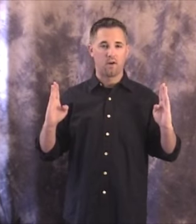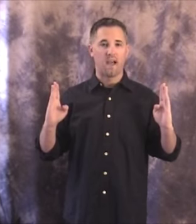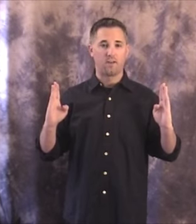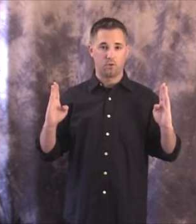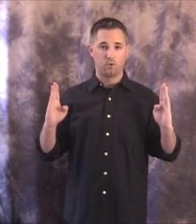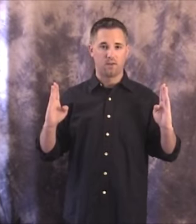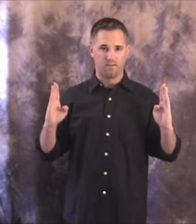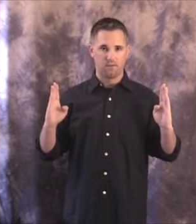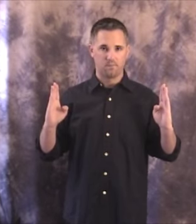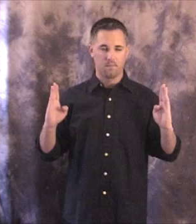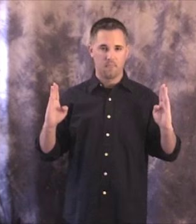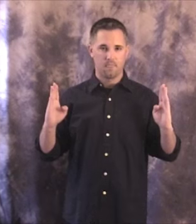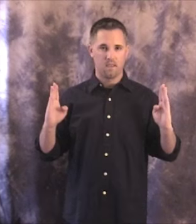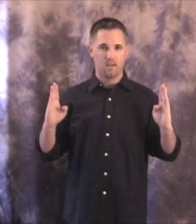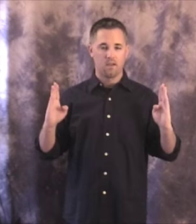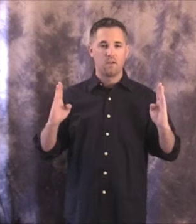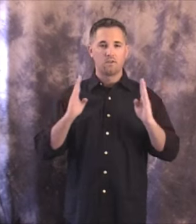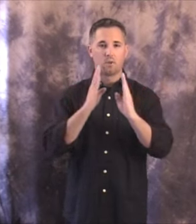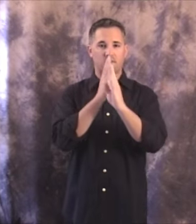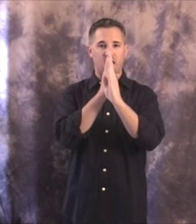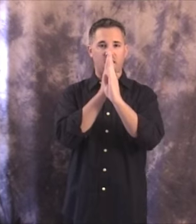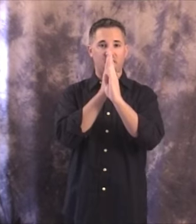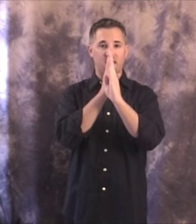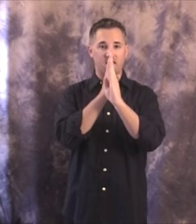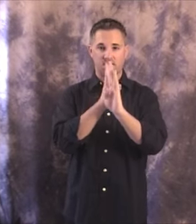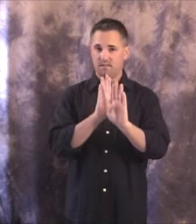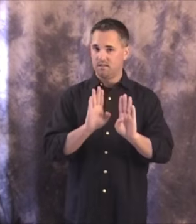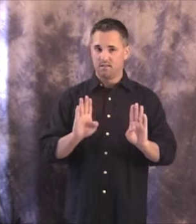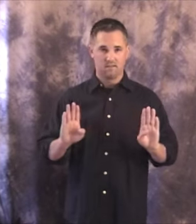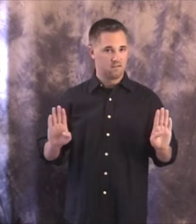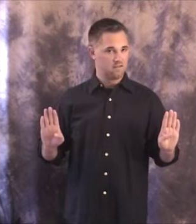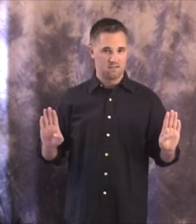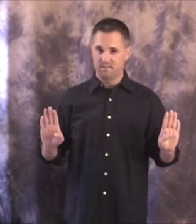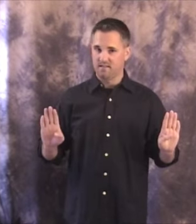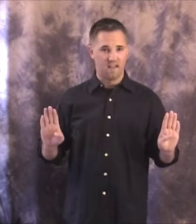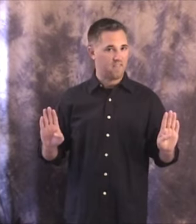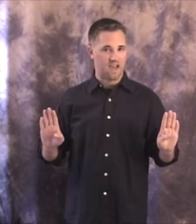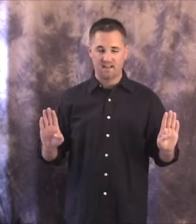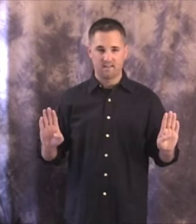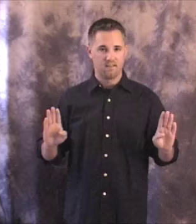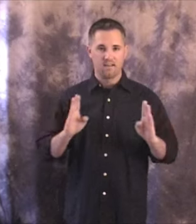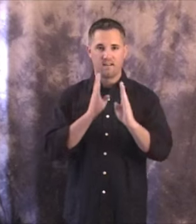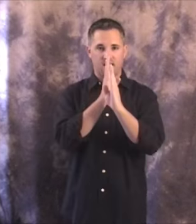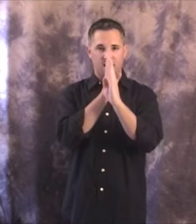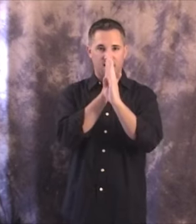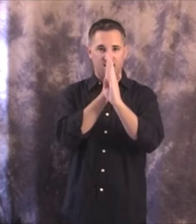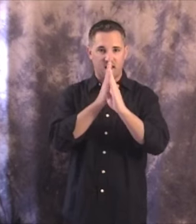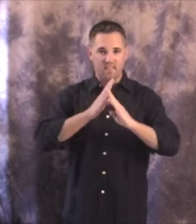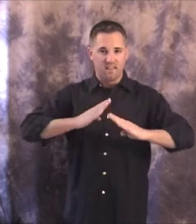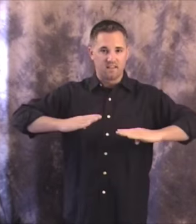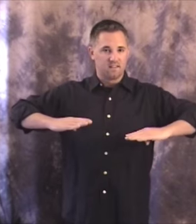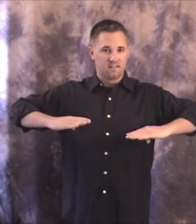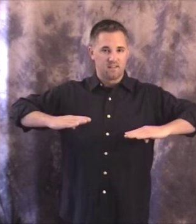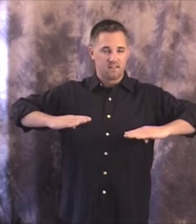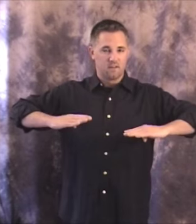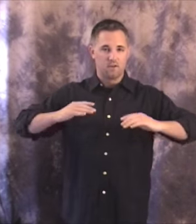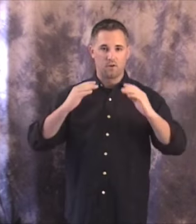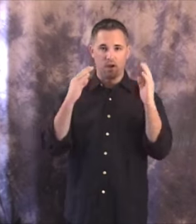at shoulder level. So it's not this, it's not that, and it's not this. Your